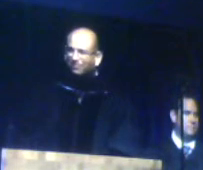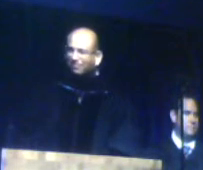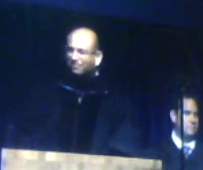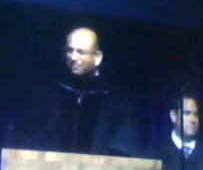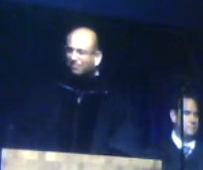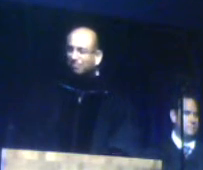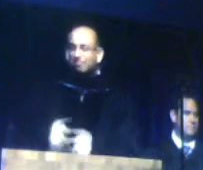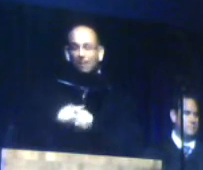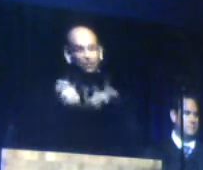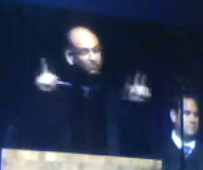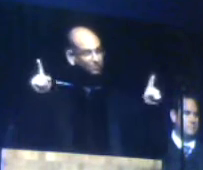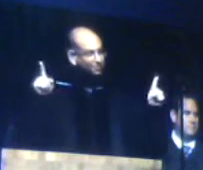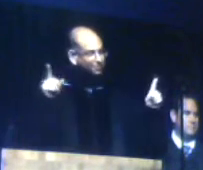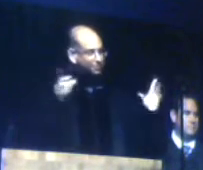frustration. But